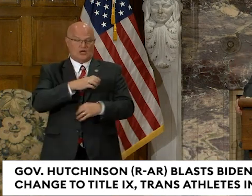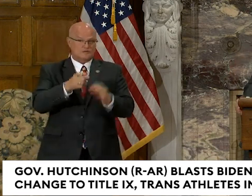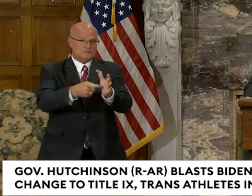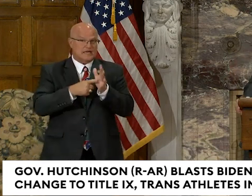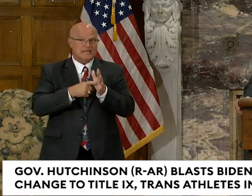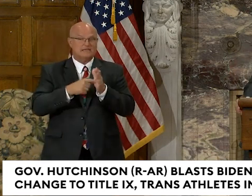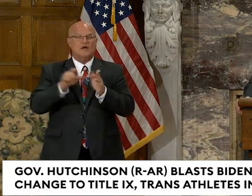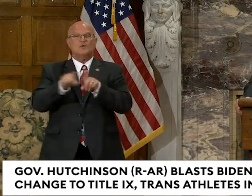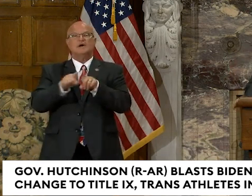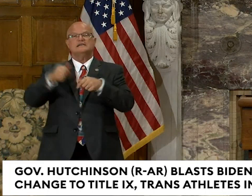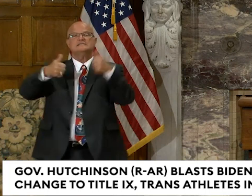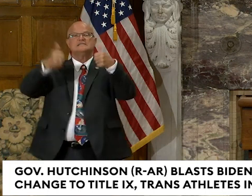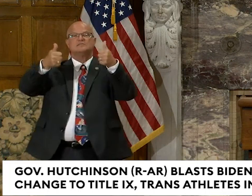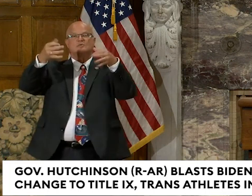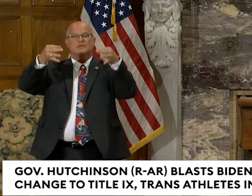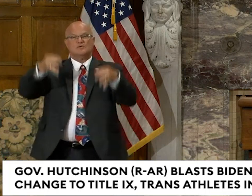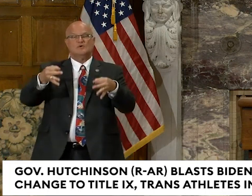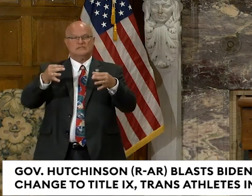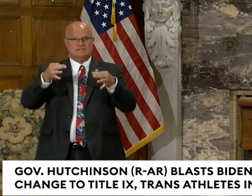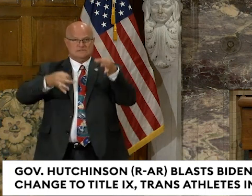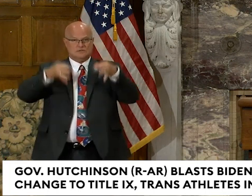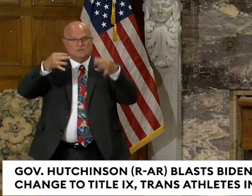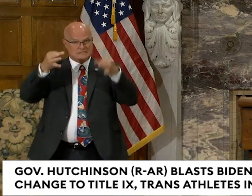mandates, as well as the Supreme Court decision.